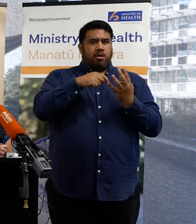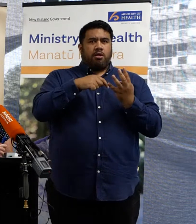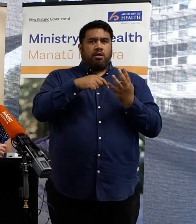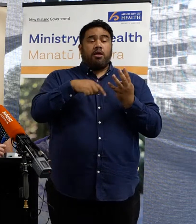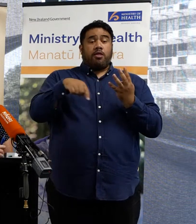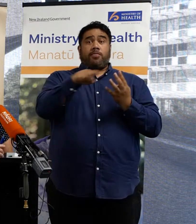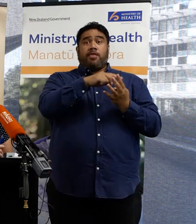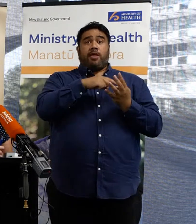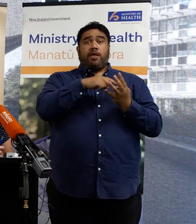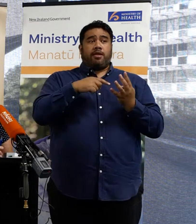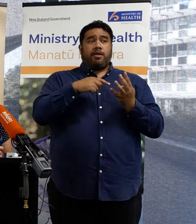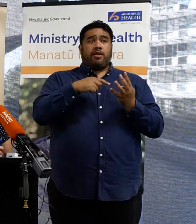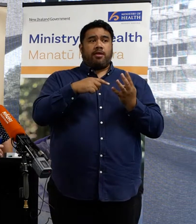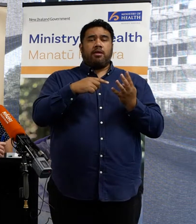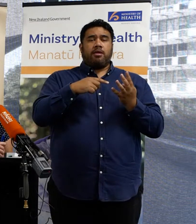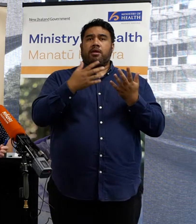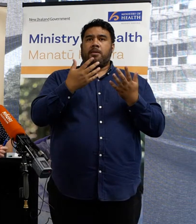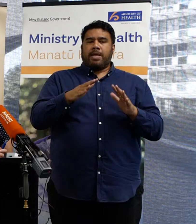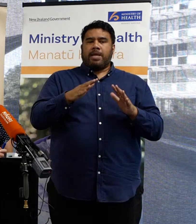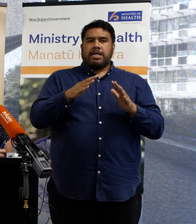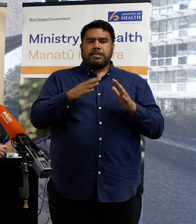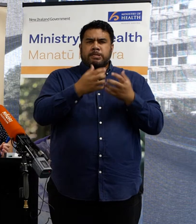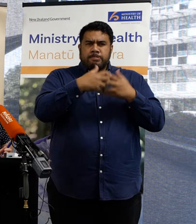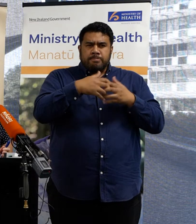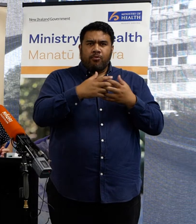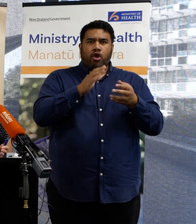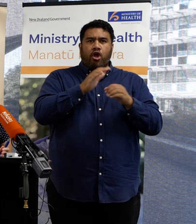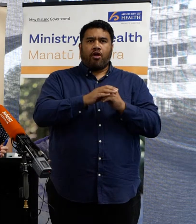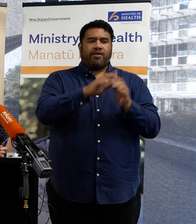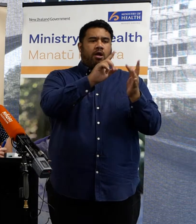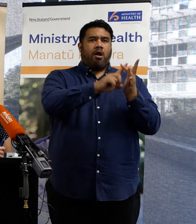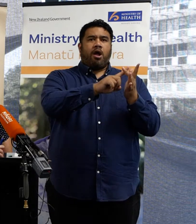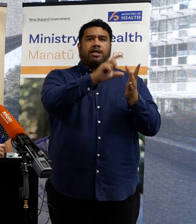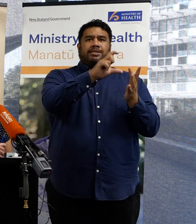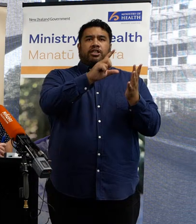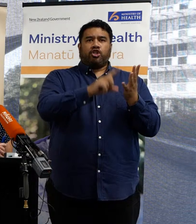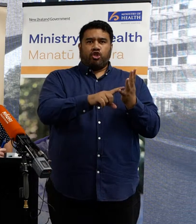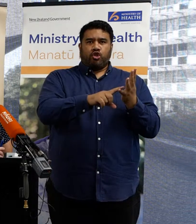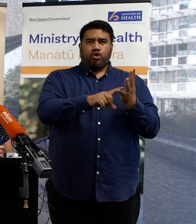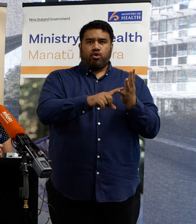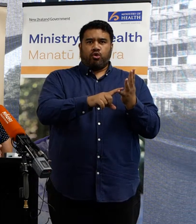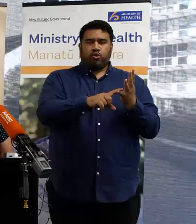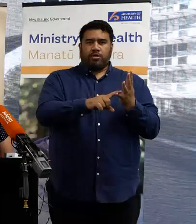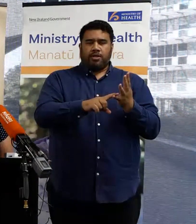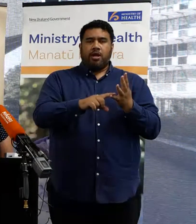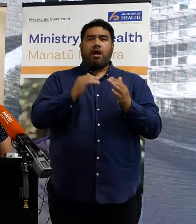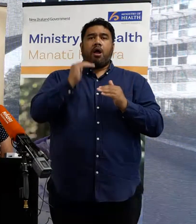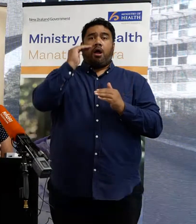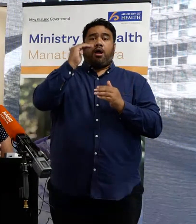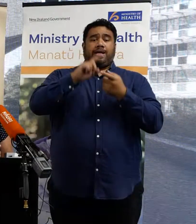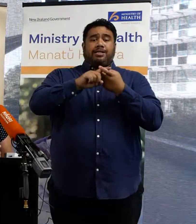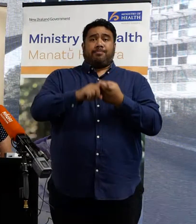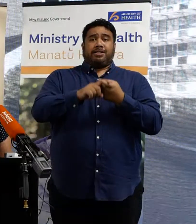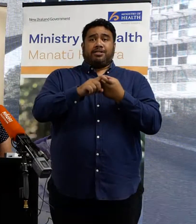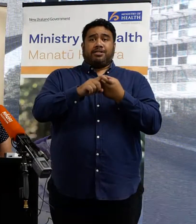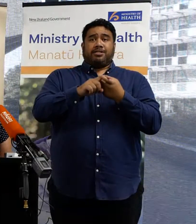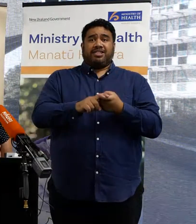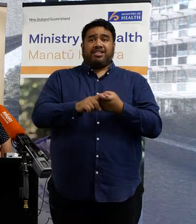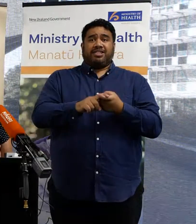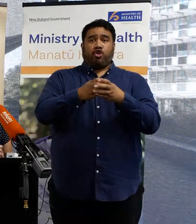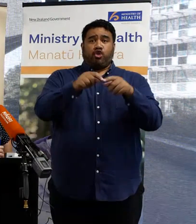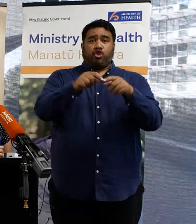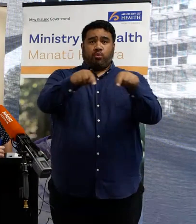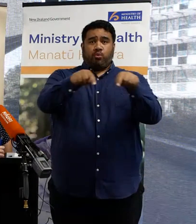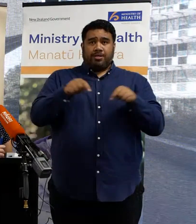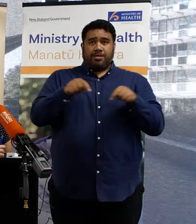met specifically around ICU, high dependency unit and negative pressure beds that we have across